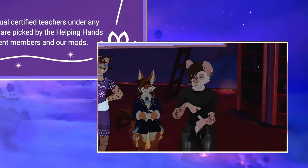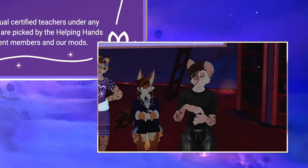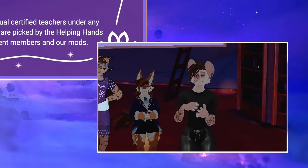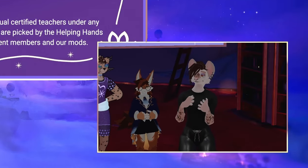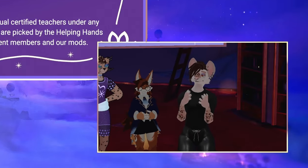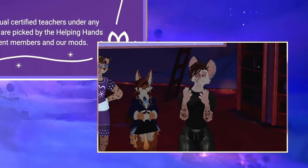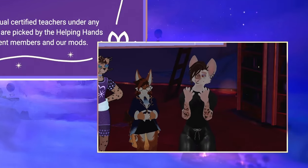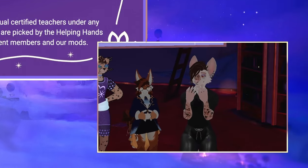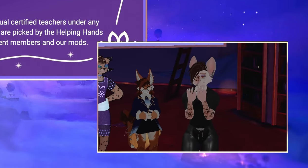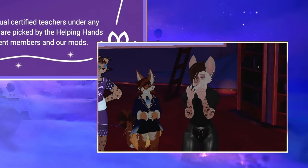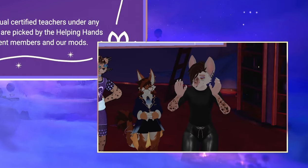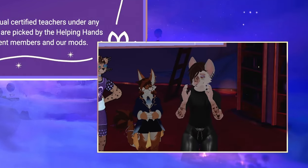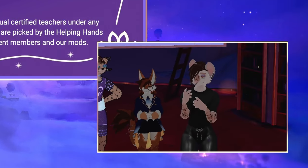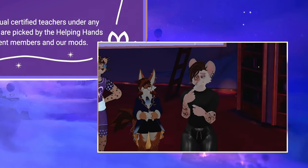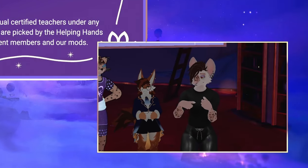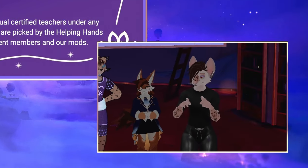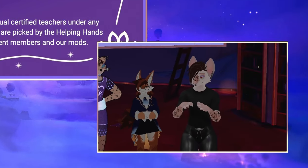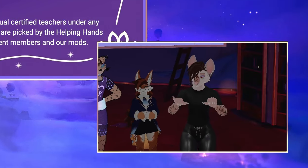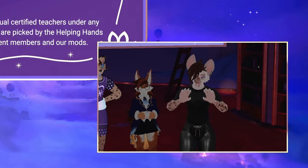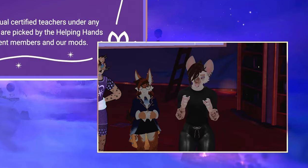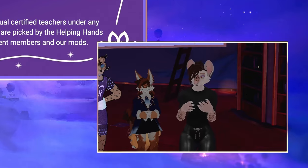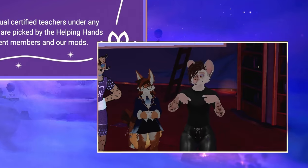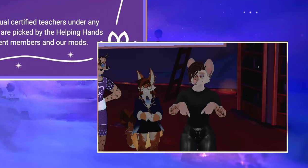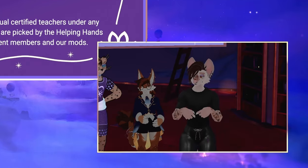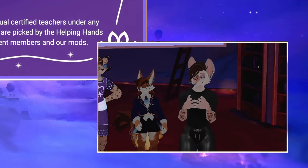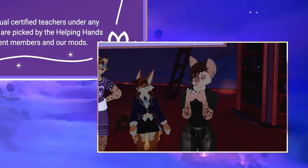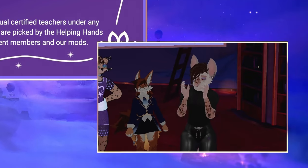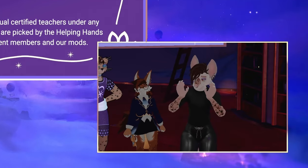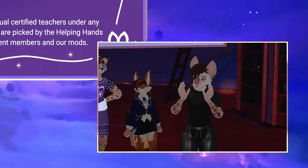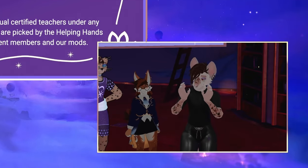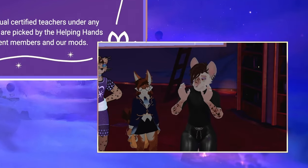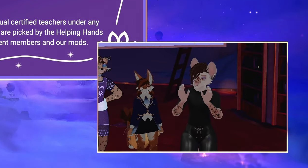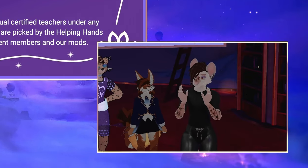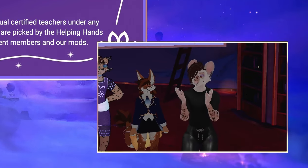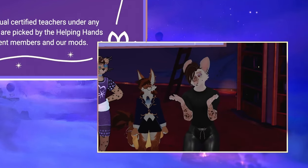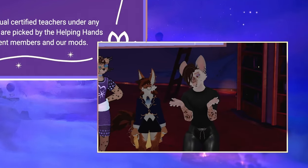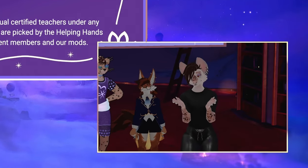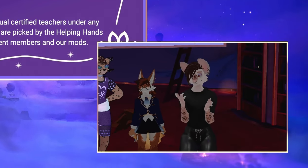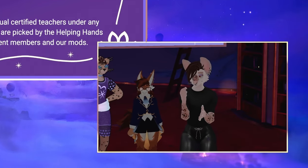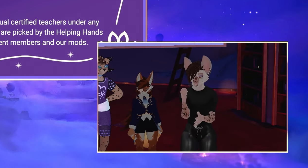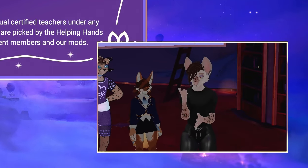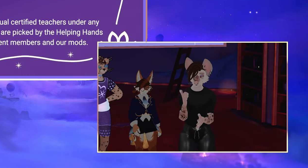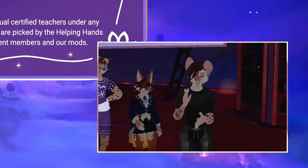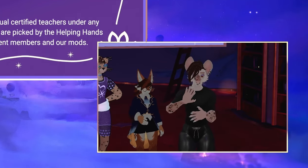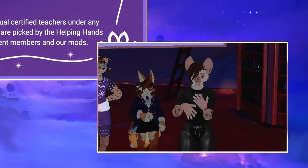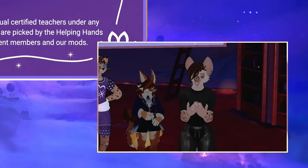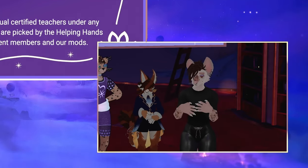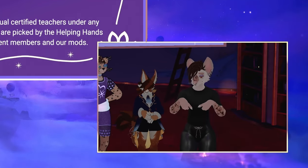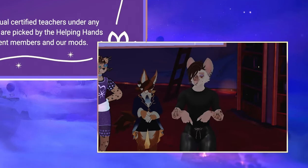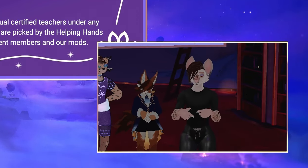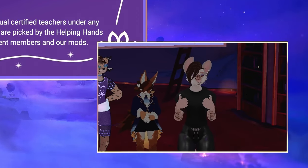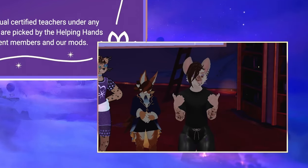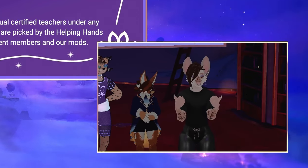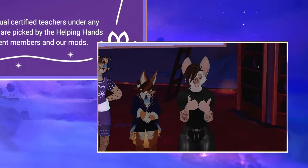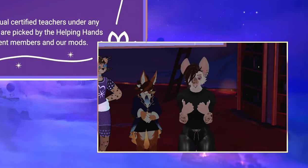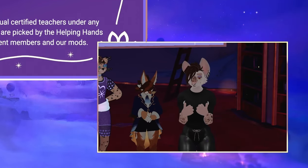VR. And at the end of the day, we're all inside of a video game. So we don't have a governing board to control any of